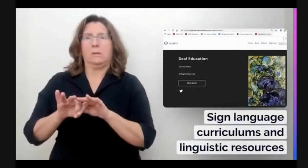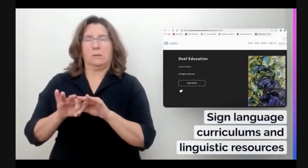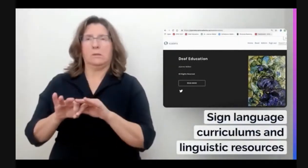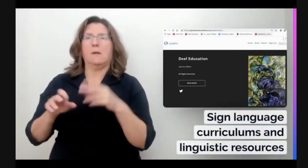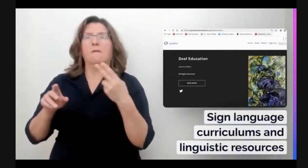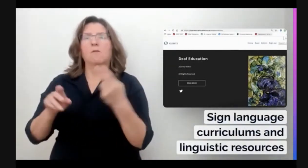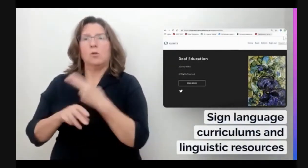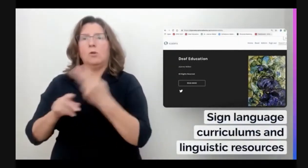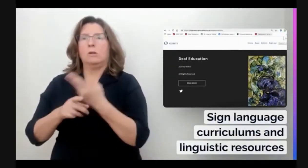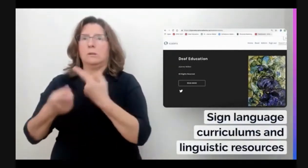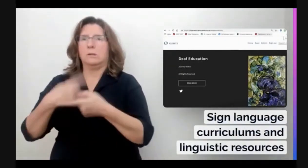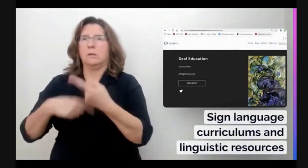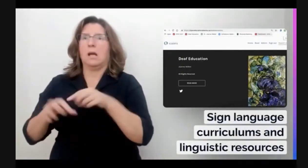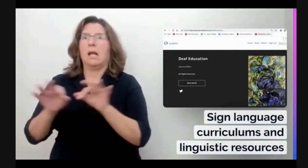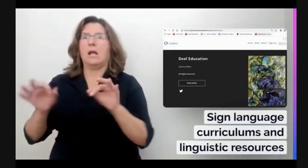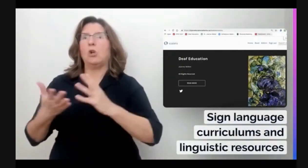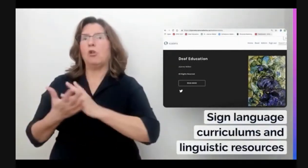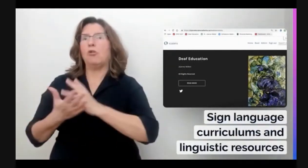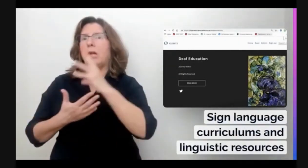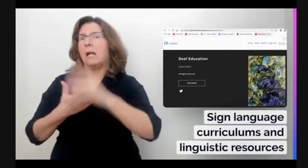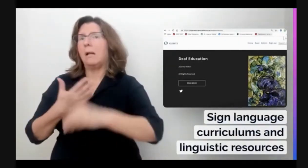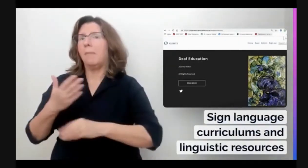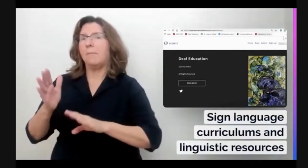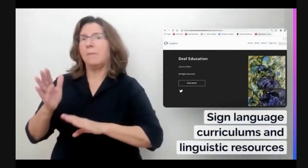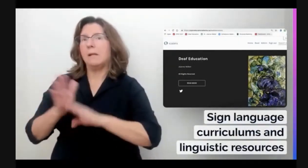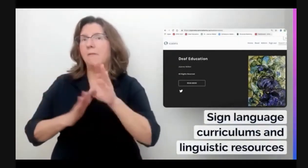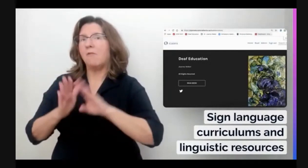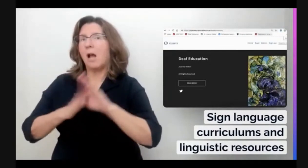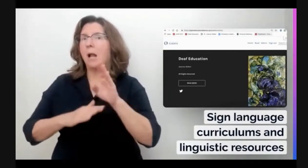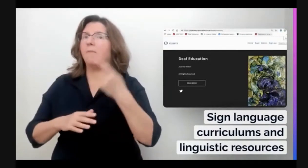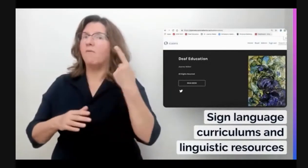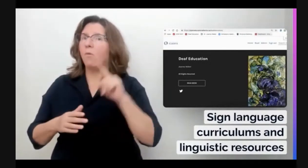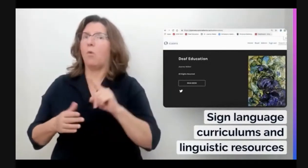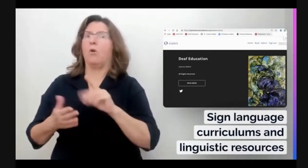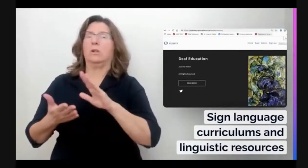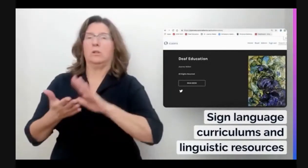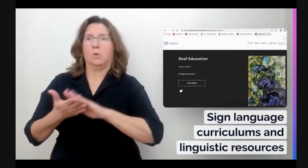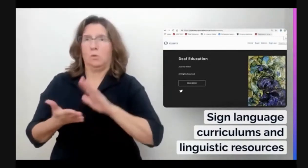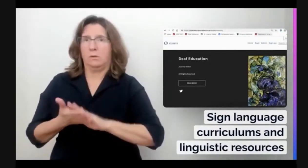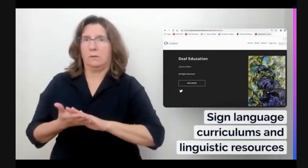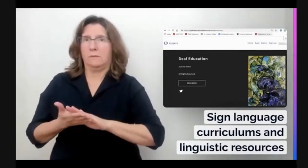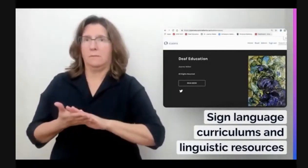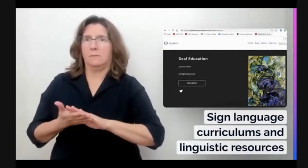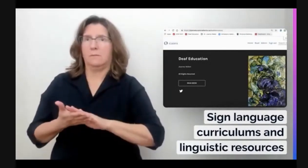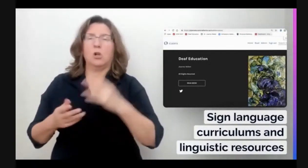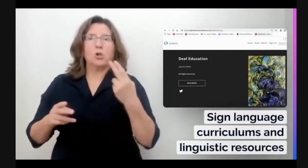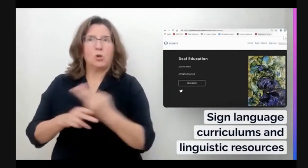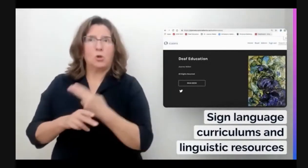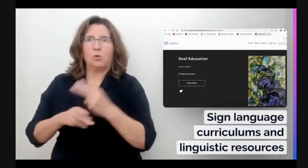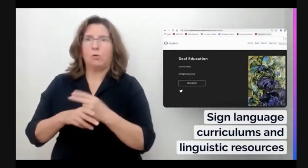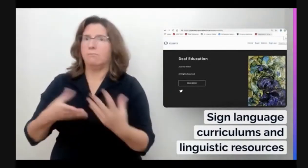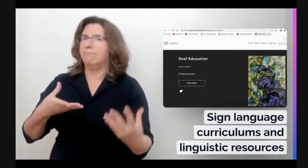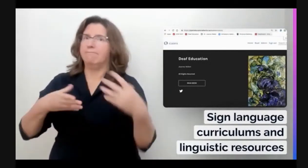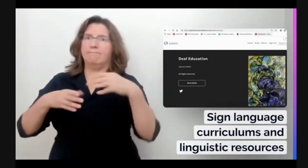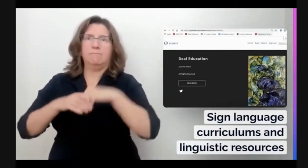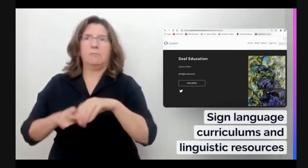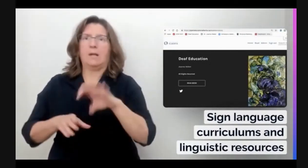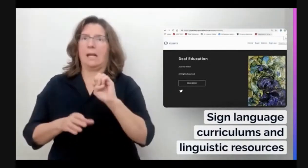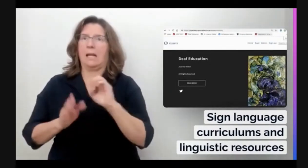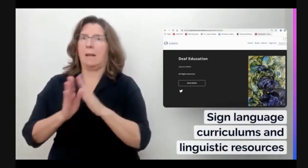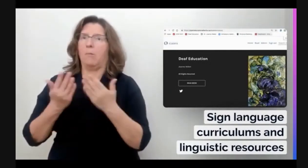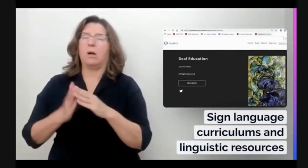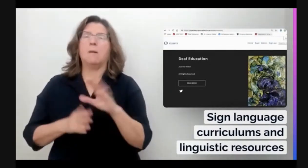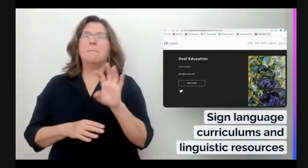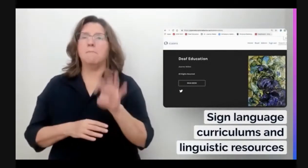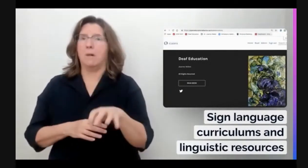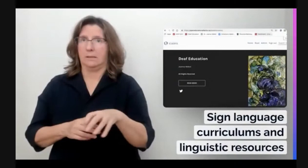I also want to emphasize the necessity of developing sign language curriculums for schools.